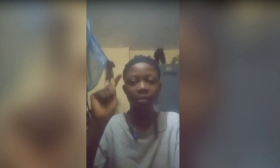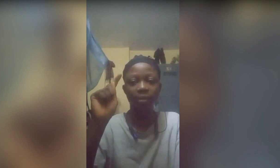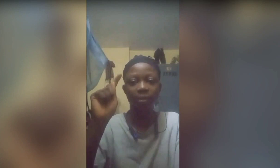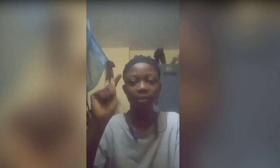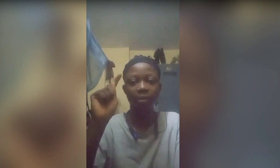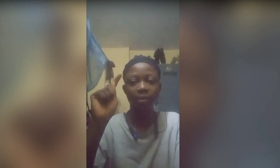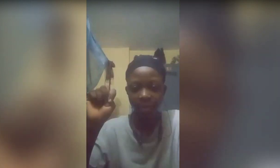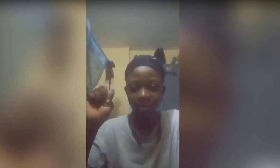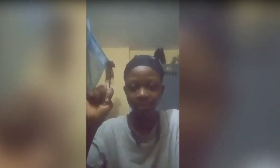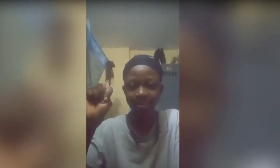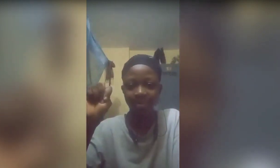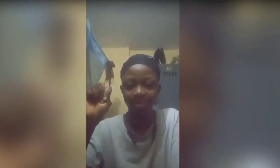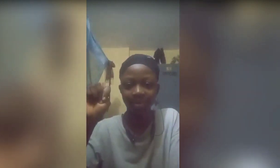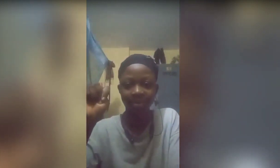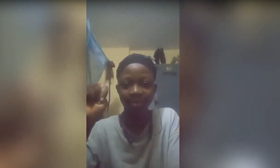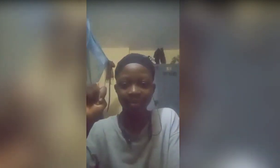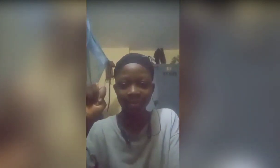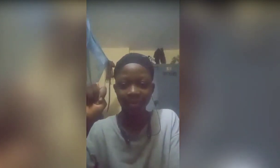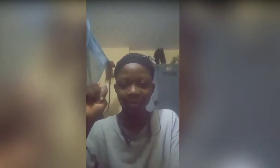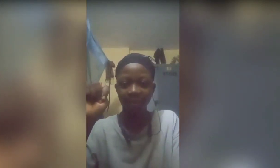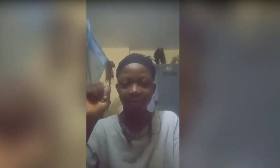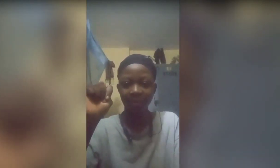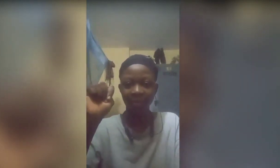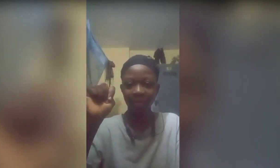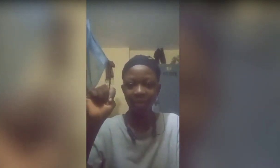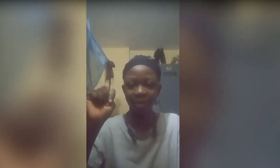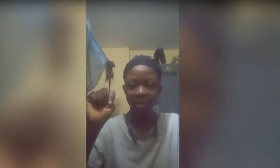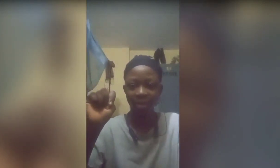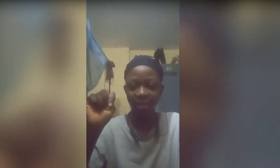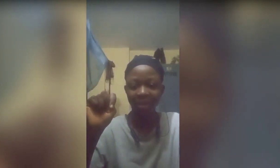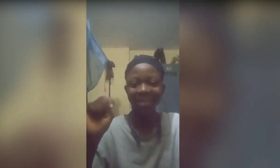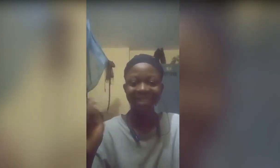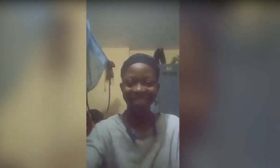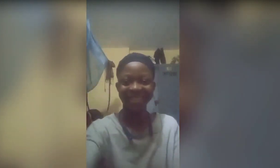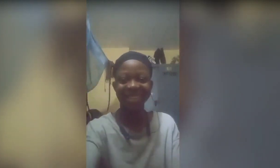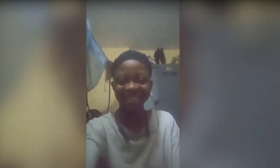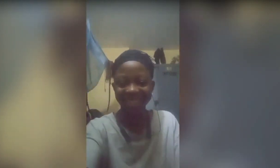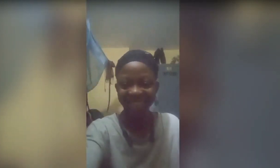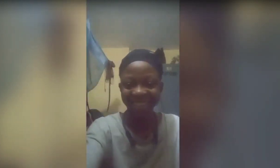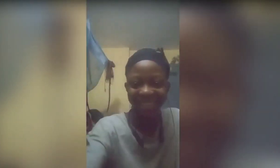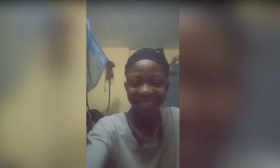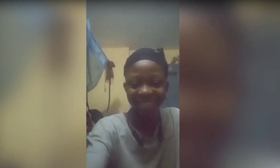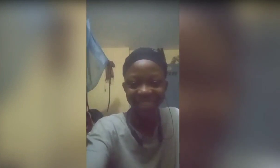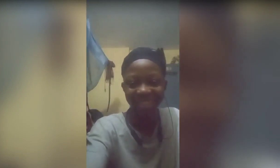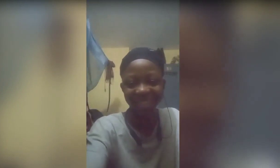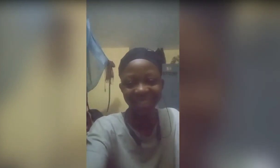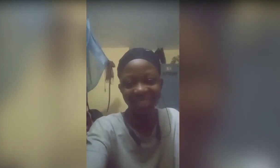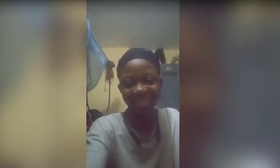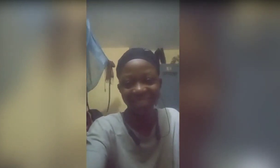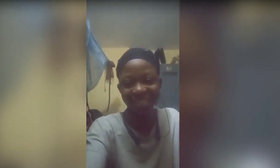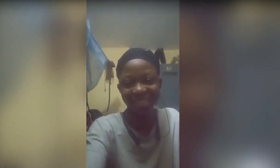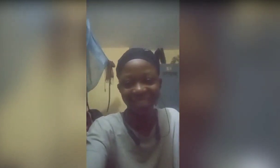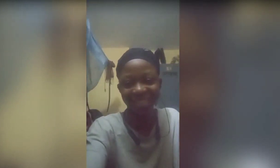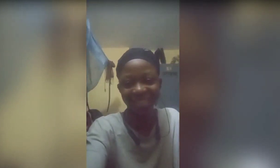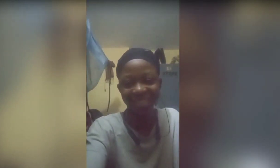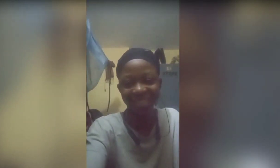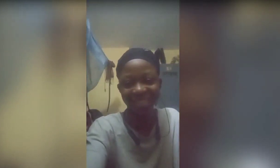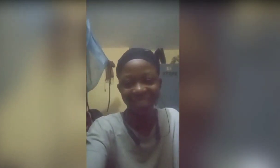Perfect, Ojo Isaiah. Thank you so much. That was a good attempt. You didn't miss any letter at all. I'm starting to suspect these guys. It's either they have